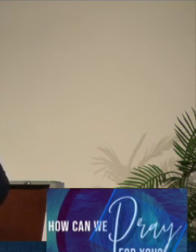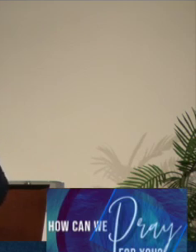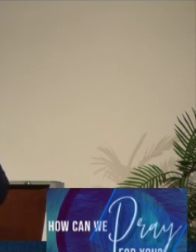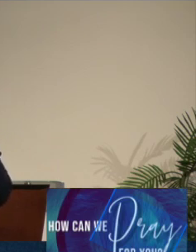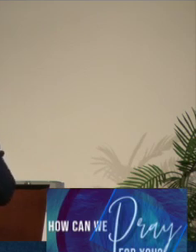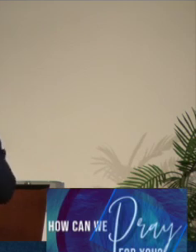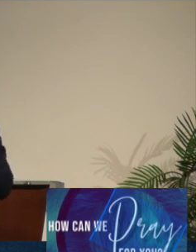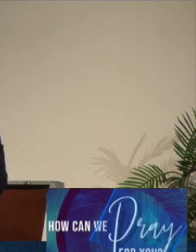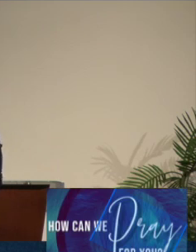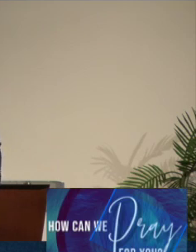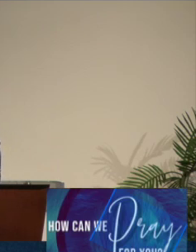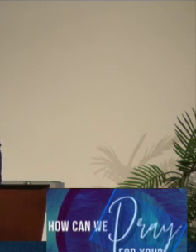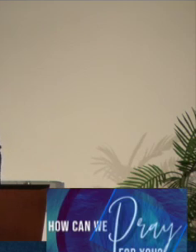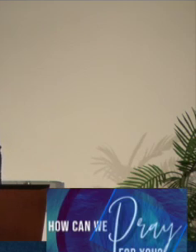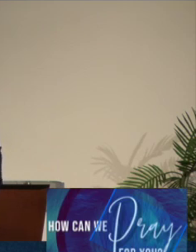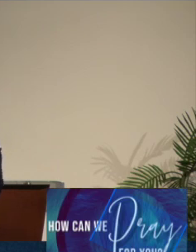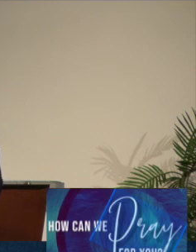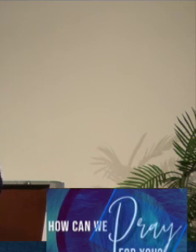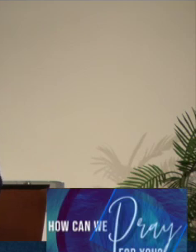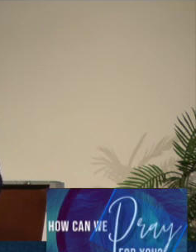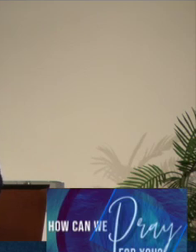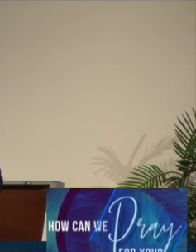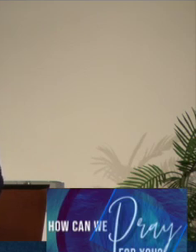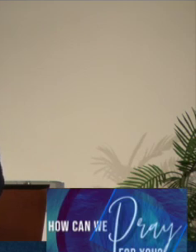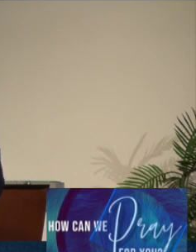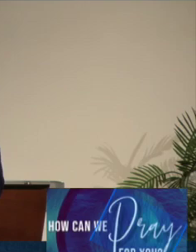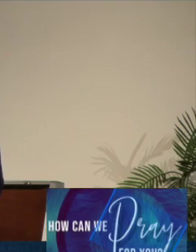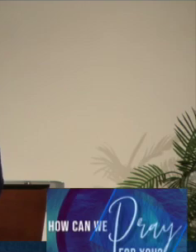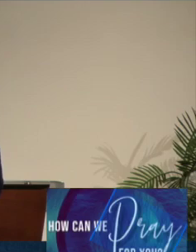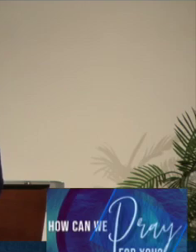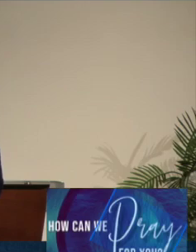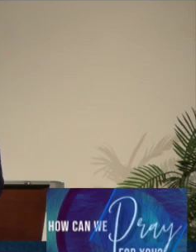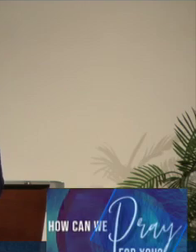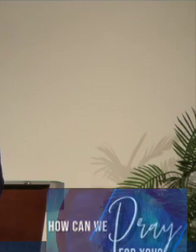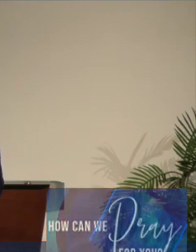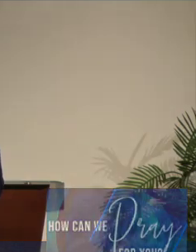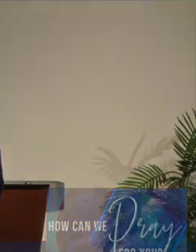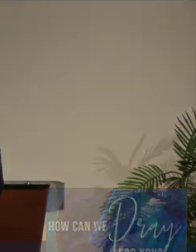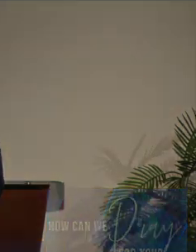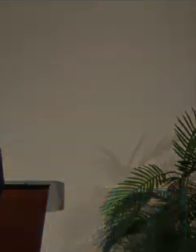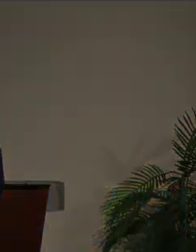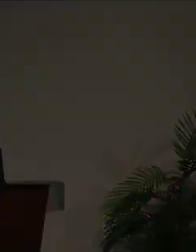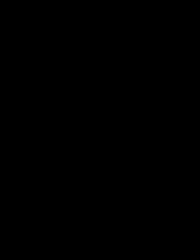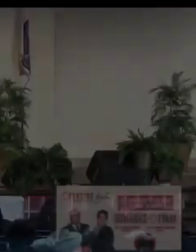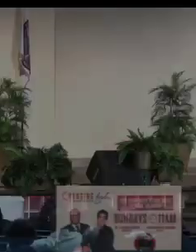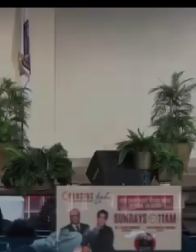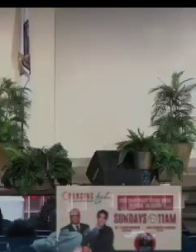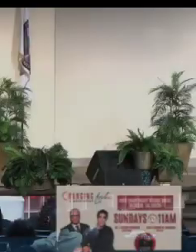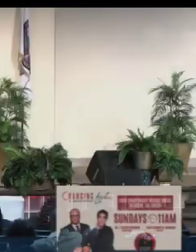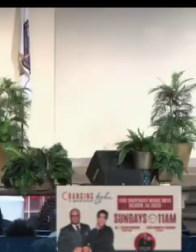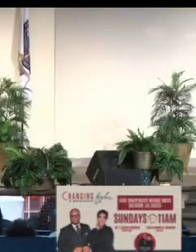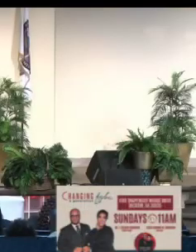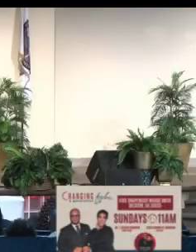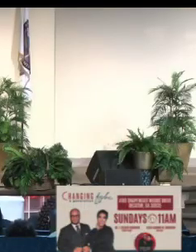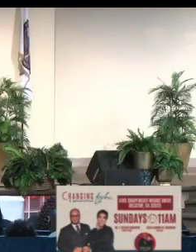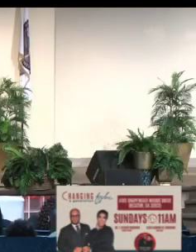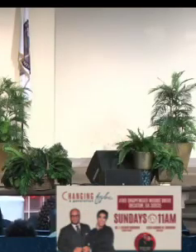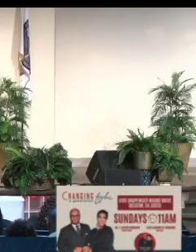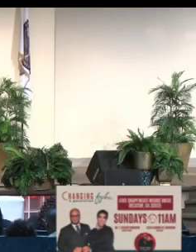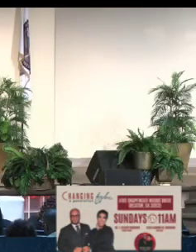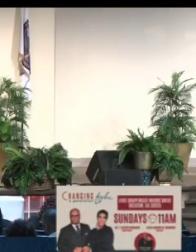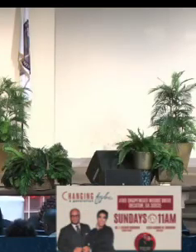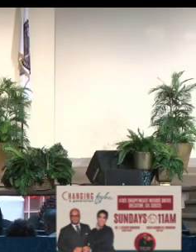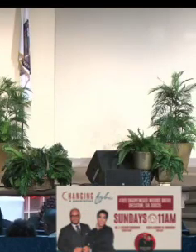you, do everything in your power to make it a greater change. Bye for now. Next week on